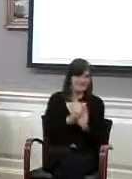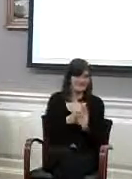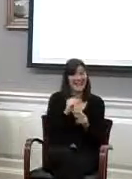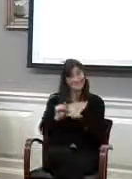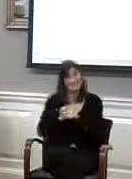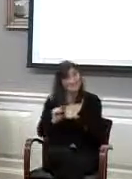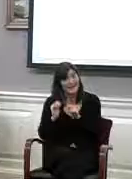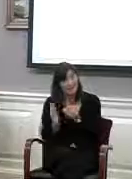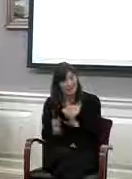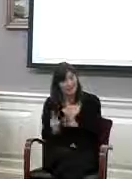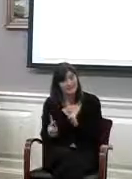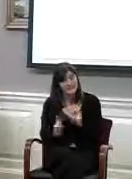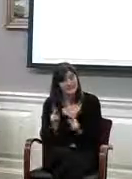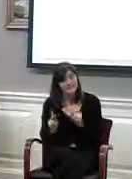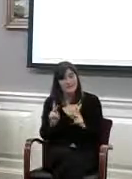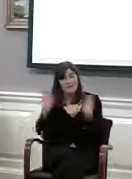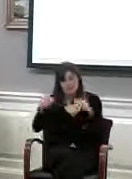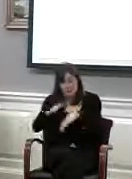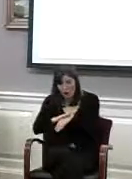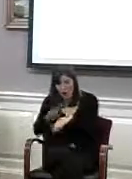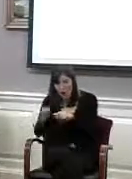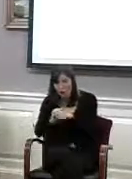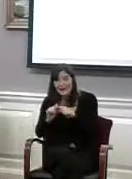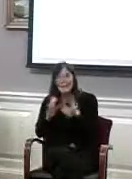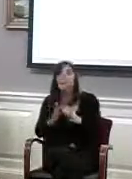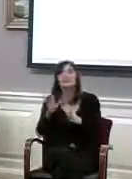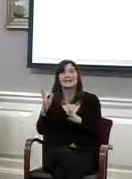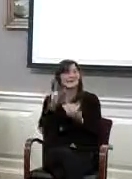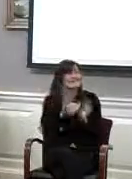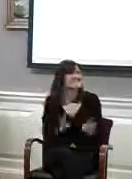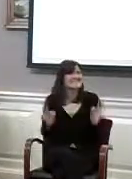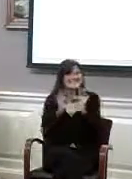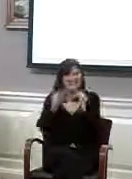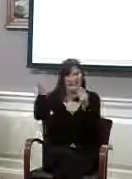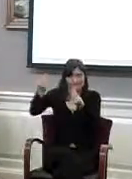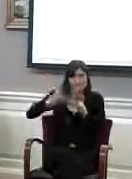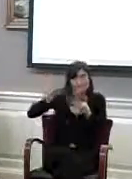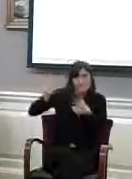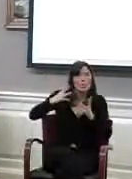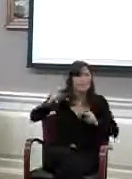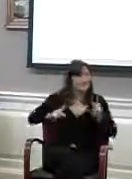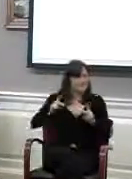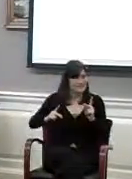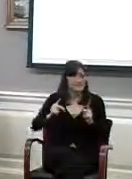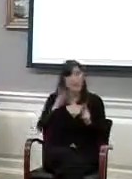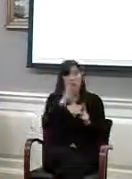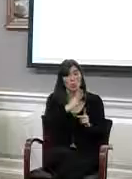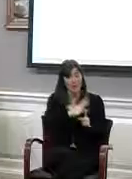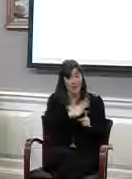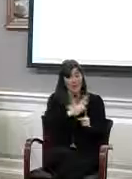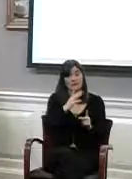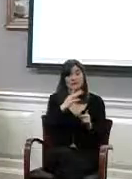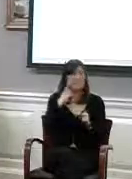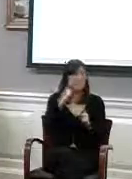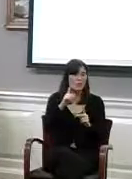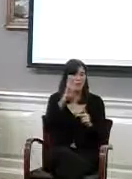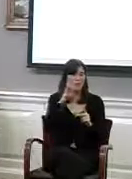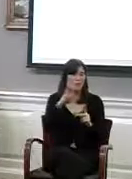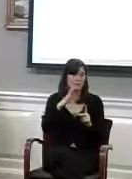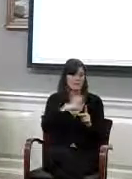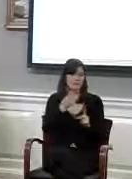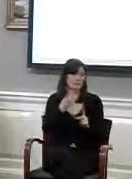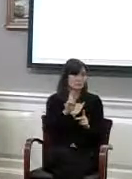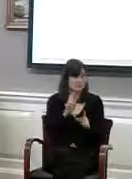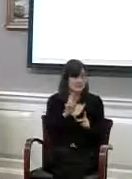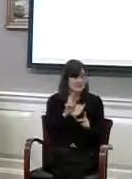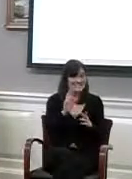with trainers, interviews with key informants, including Women's for Women's Human Rights staff and partner organizations,